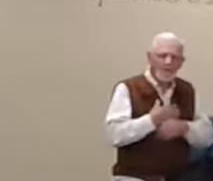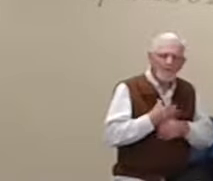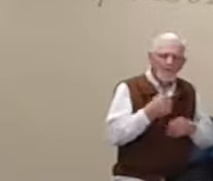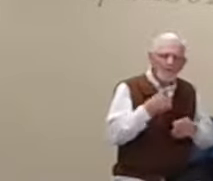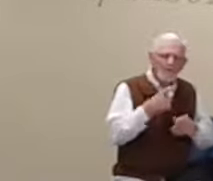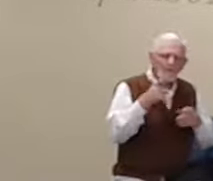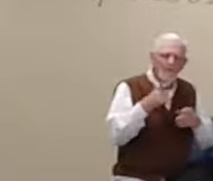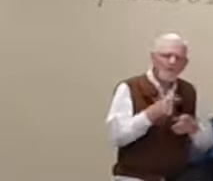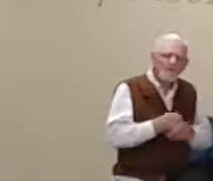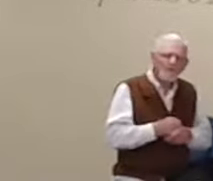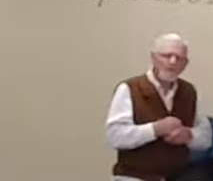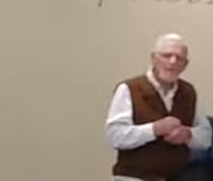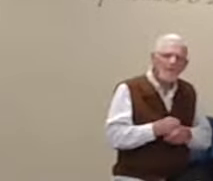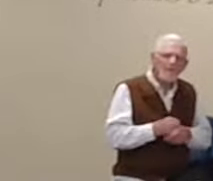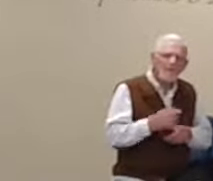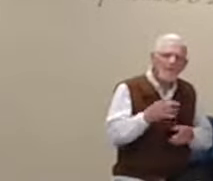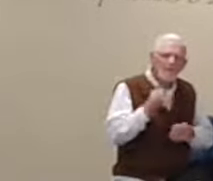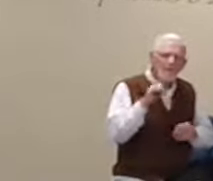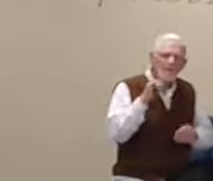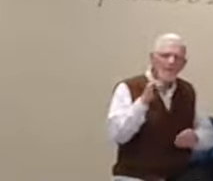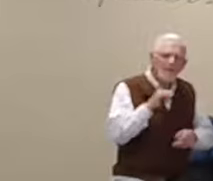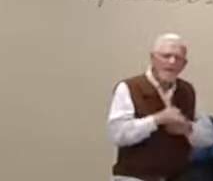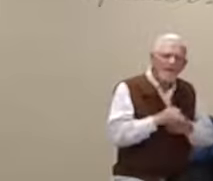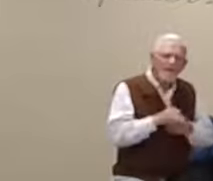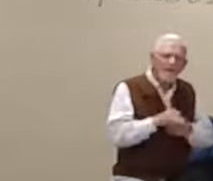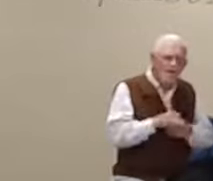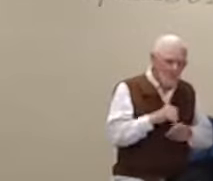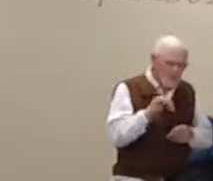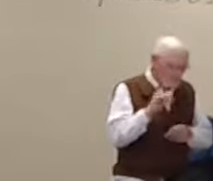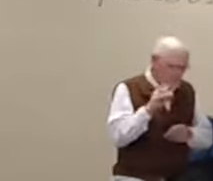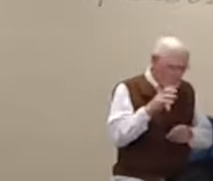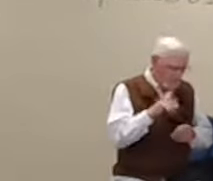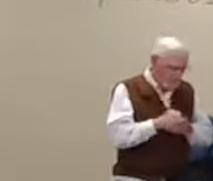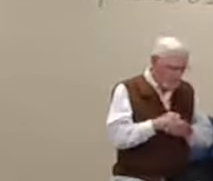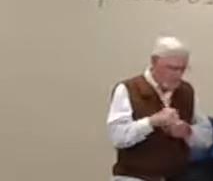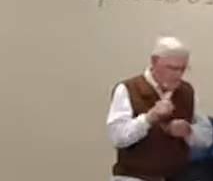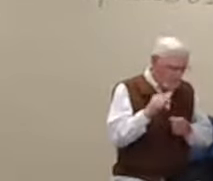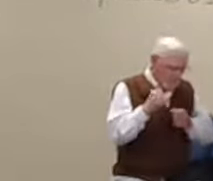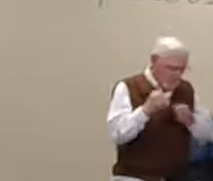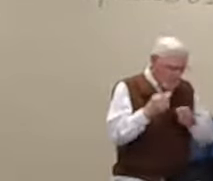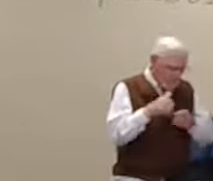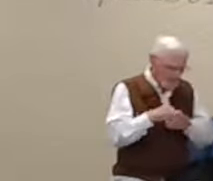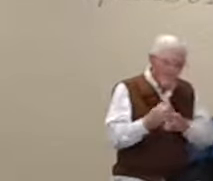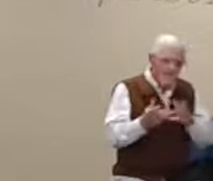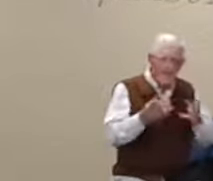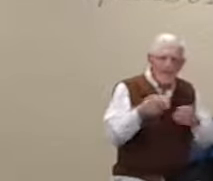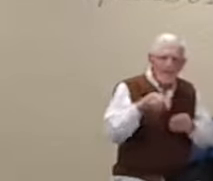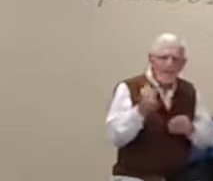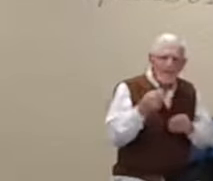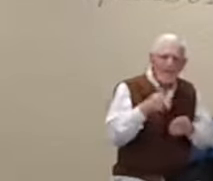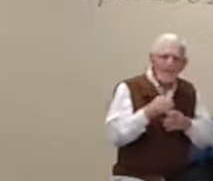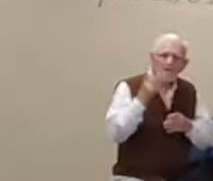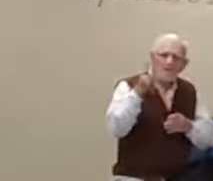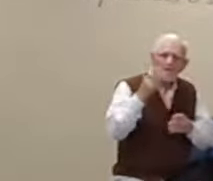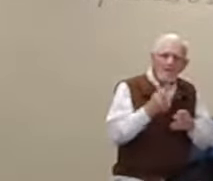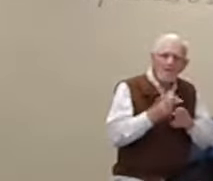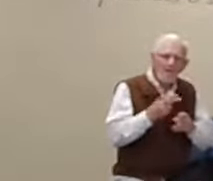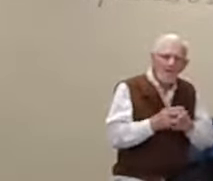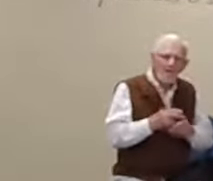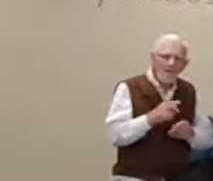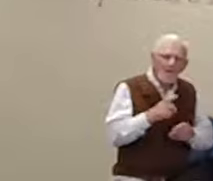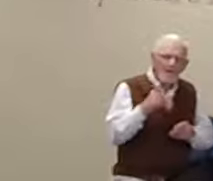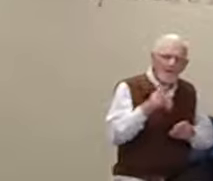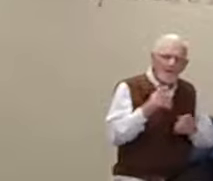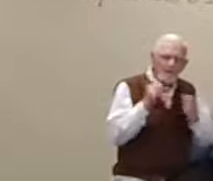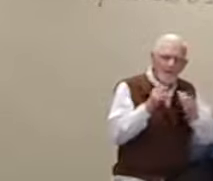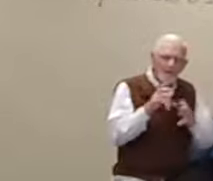Lord, find that joy and strength in serving others in your name. And Lord, I just pray you'll bless